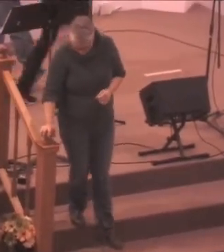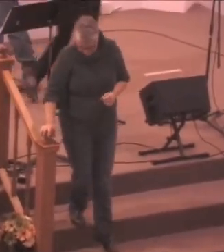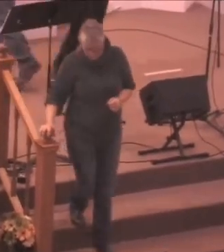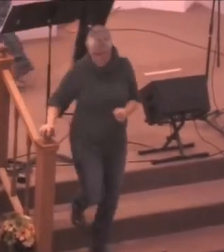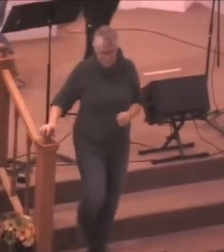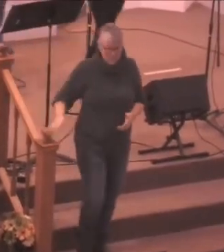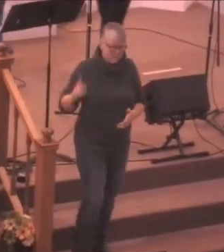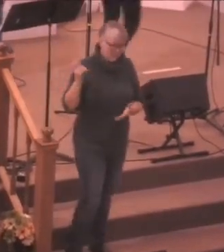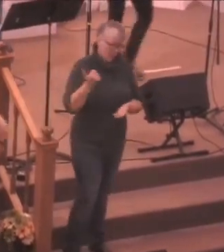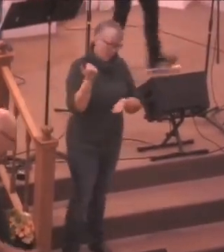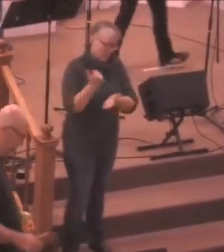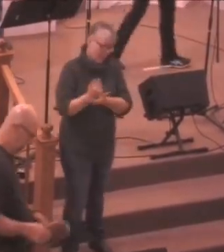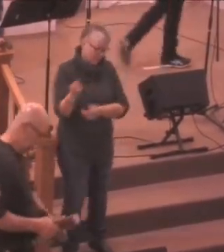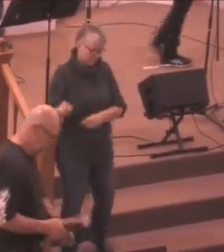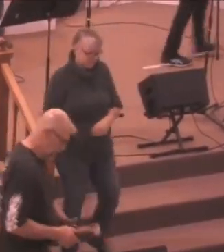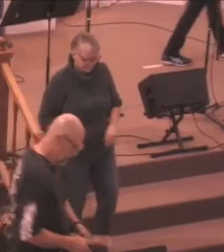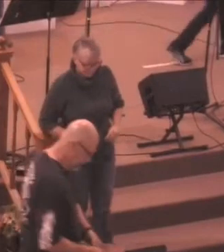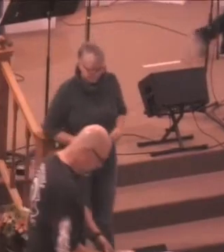Amen.